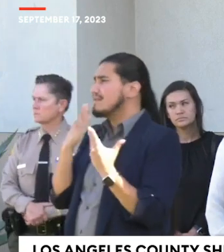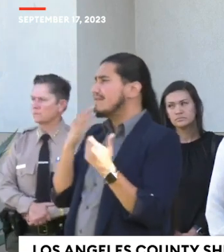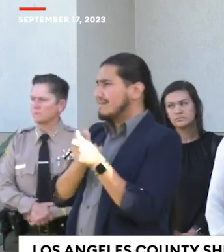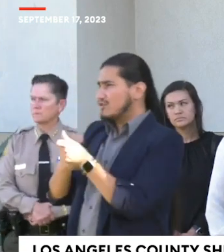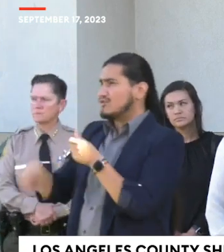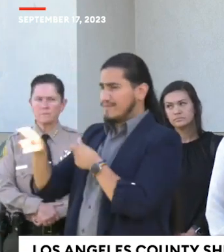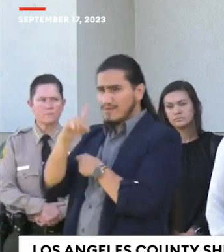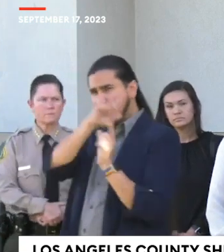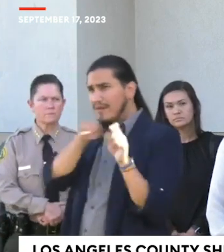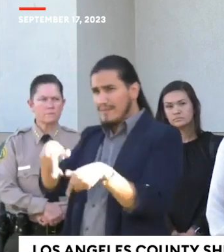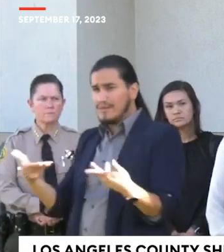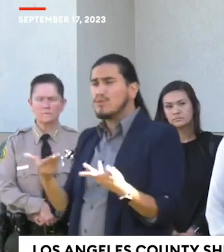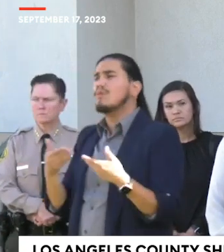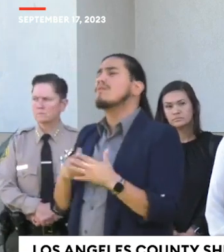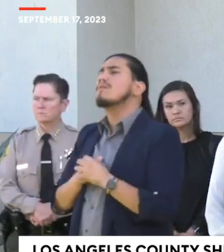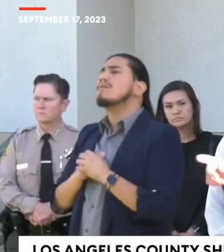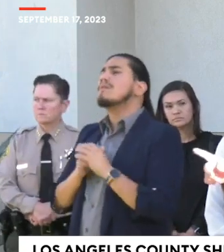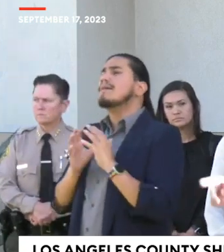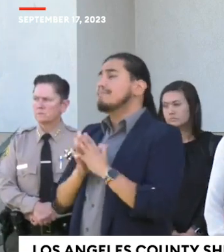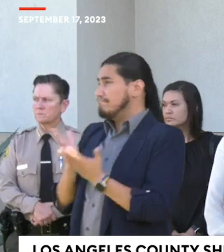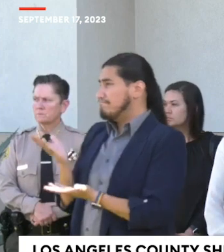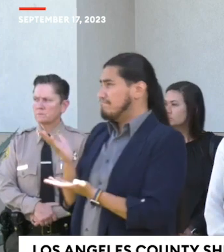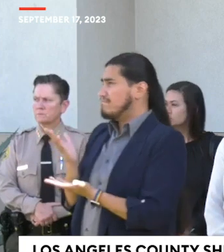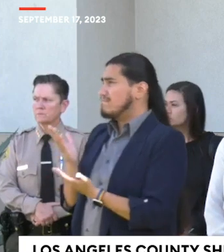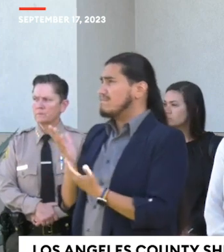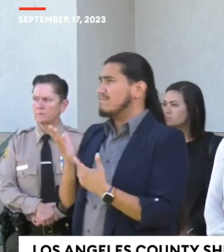of you for coming out. Yes, ma'am.